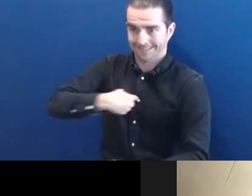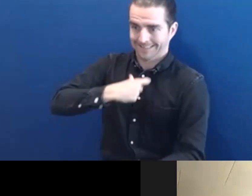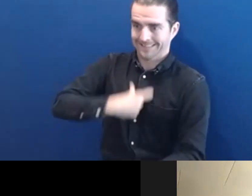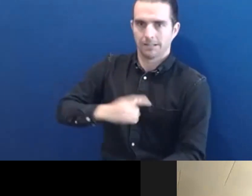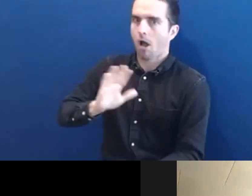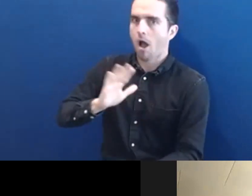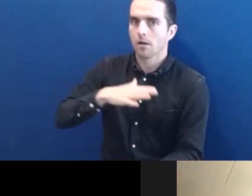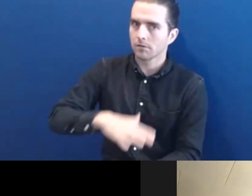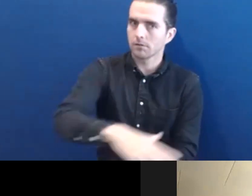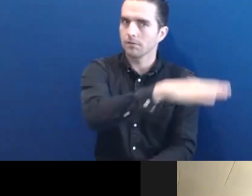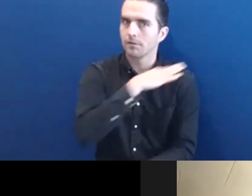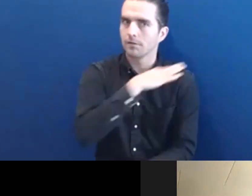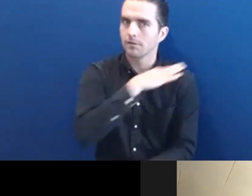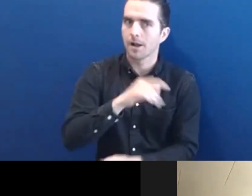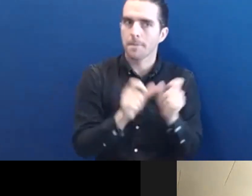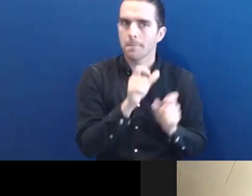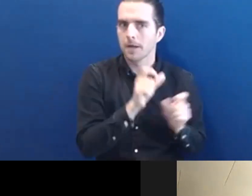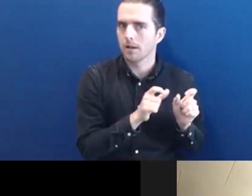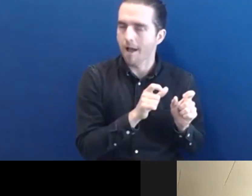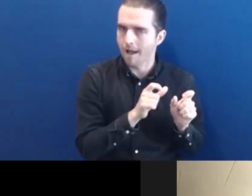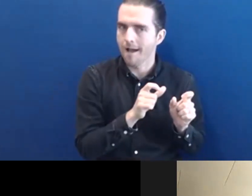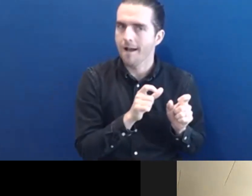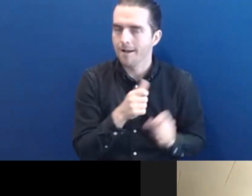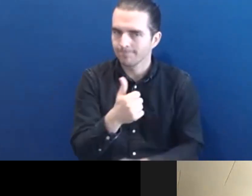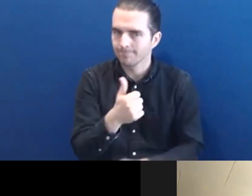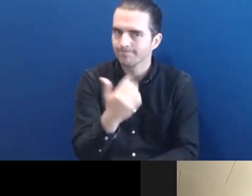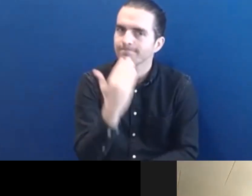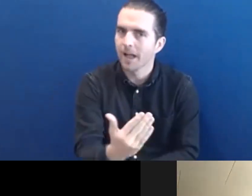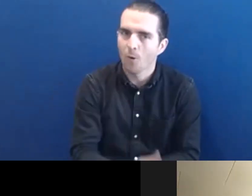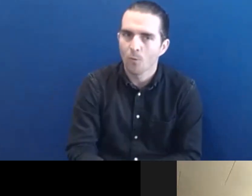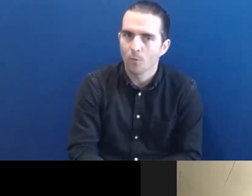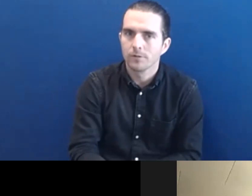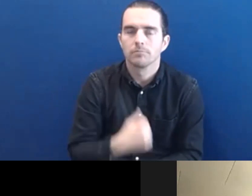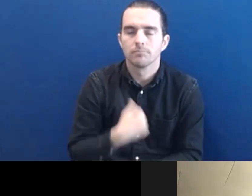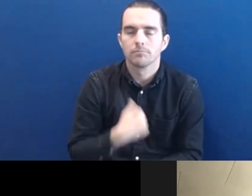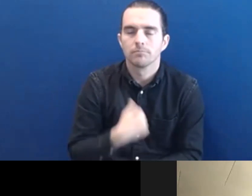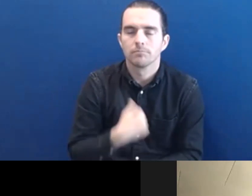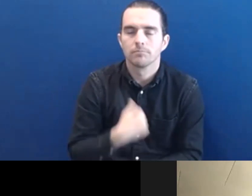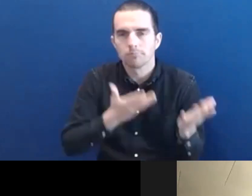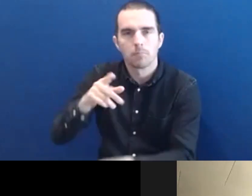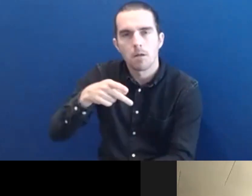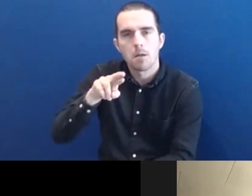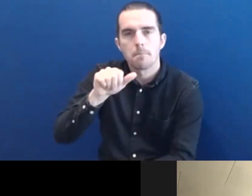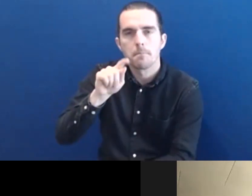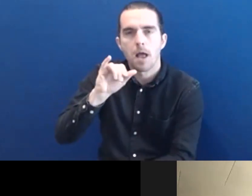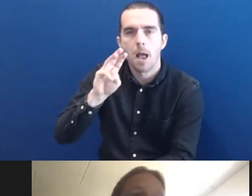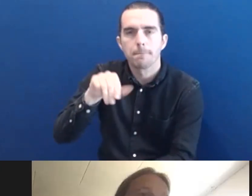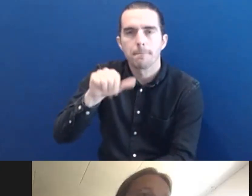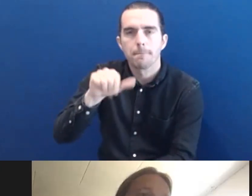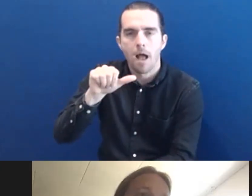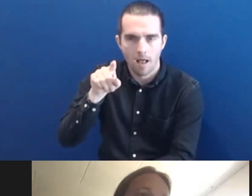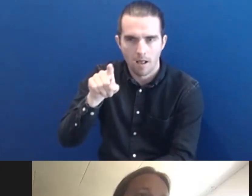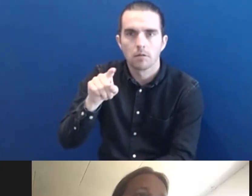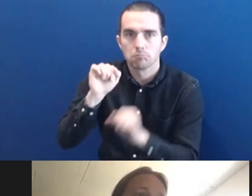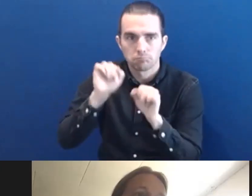to Pratima. And Pratima, would you be able to share with us, based on